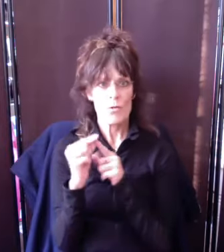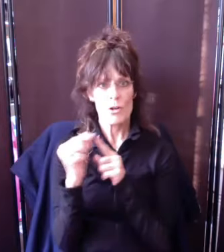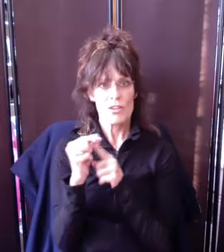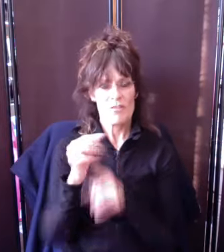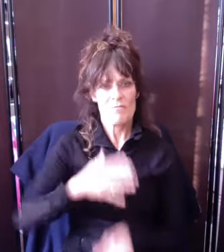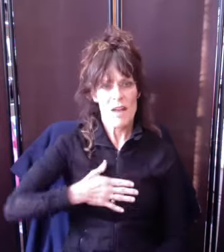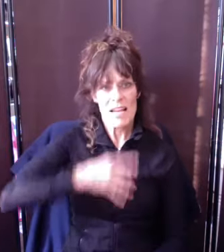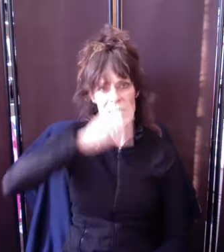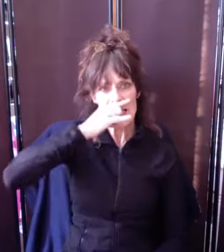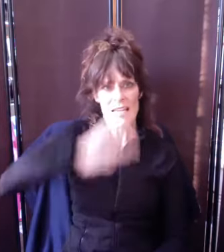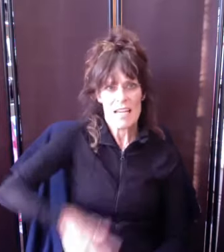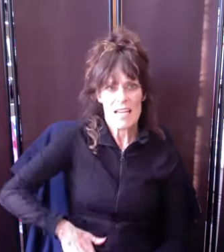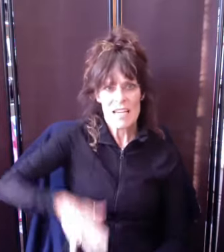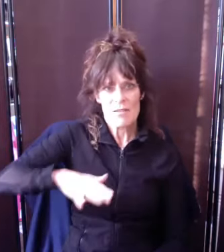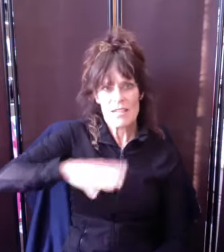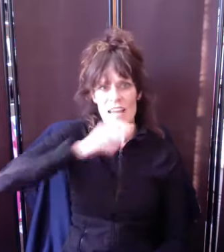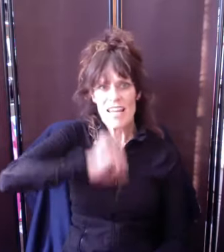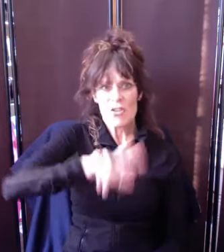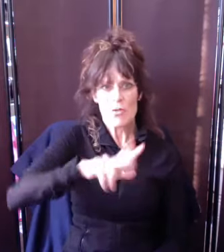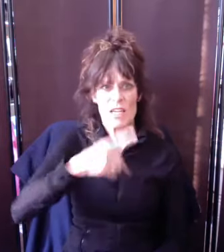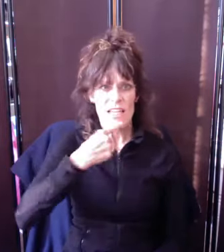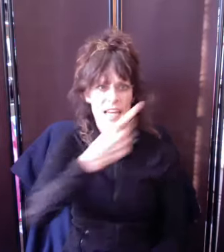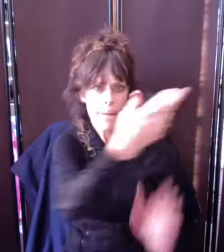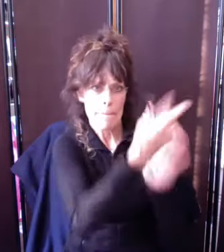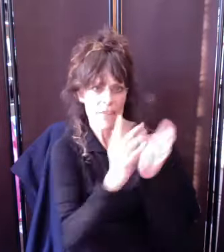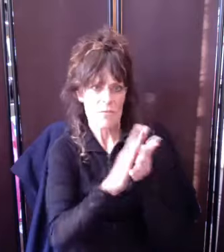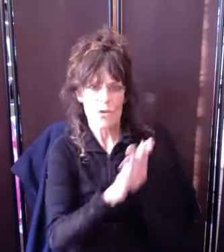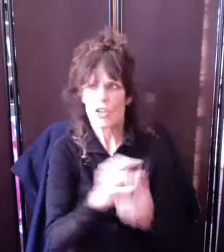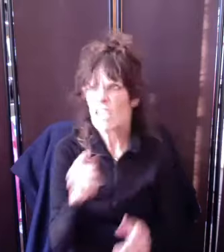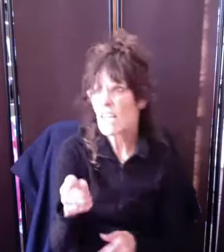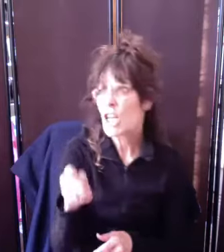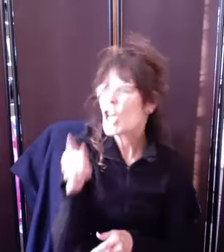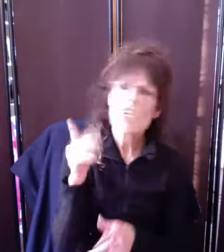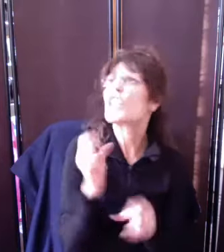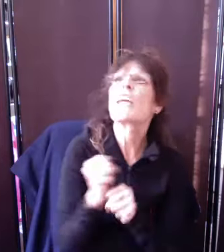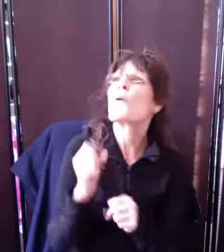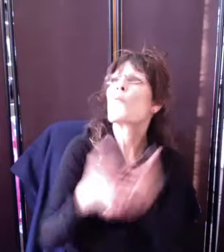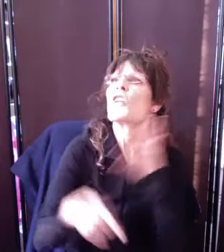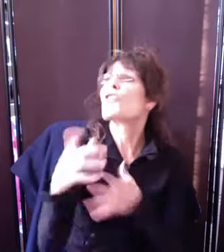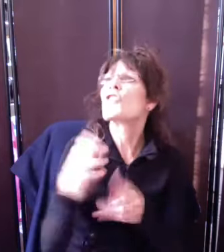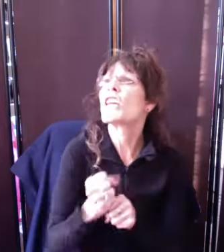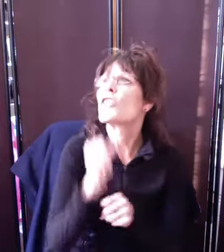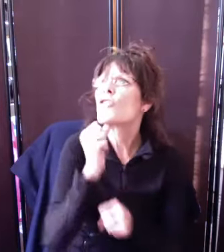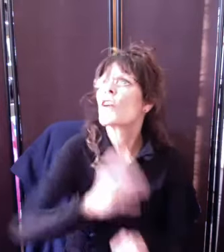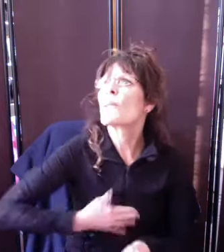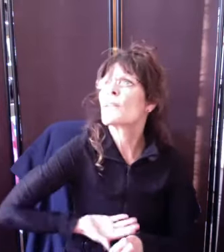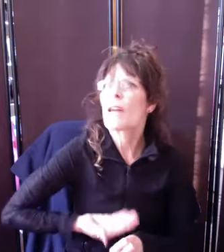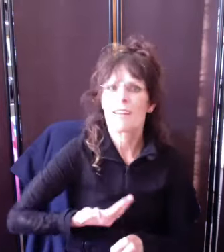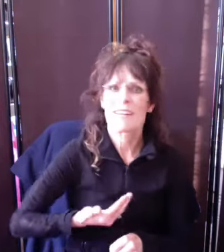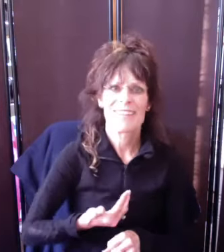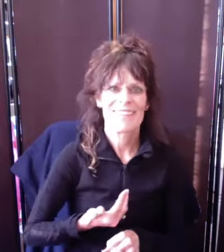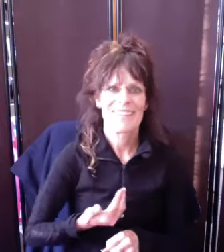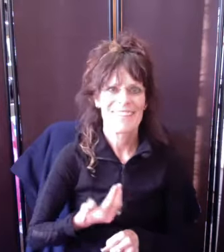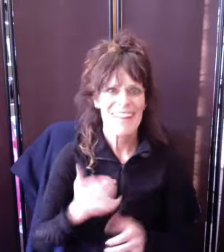old, he came home from preschool and he says, Mom, you get what you get and you don't get upset. I'm like, will you sponsor me, right? Because that's what it is. That's the whole